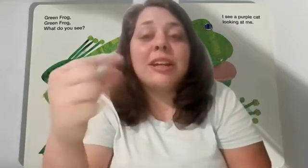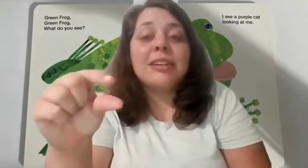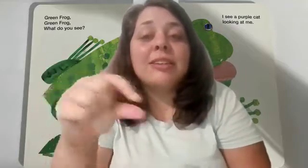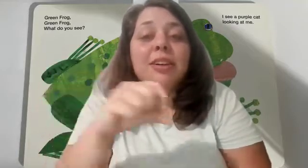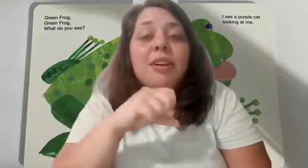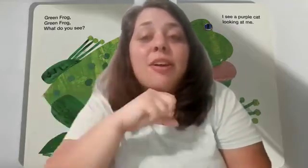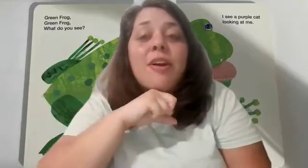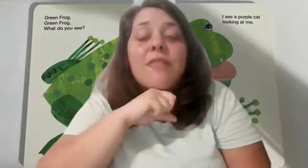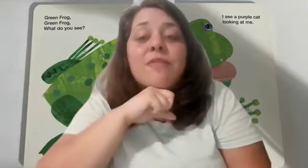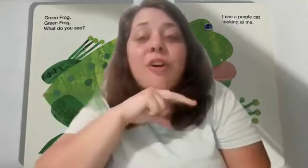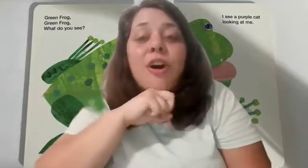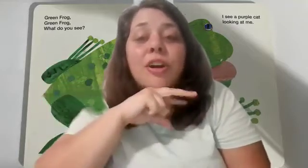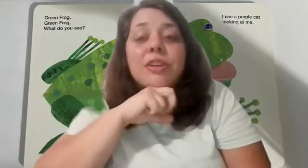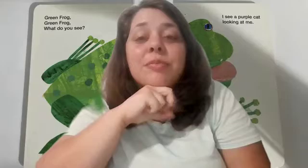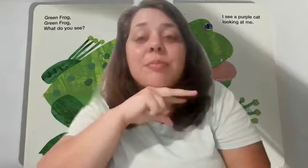green frog.